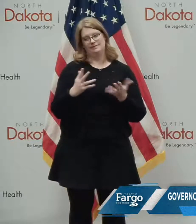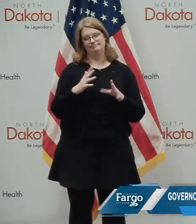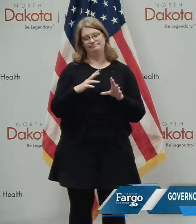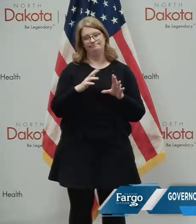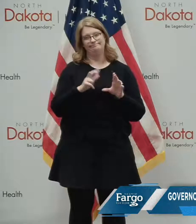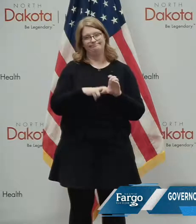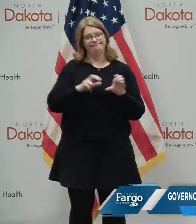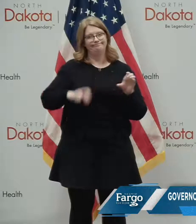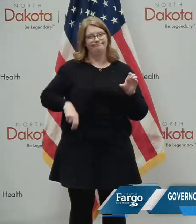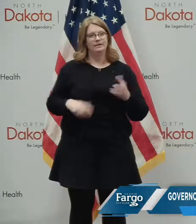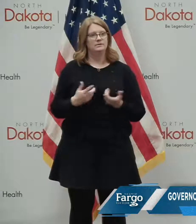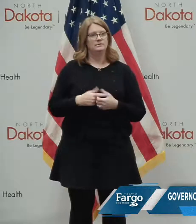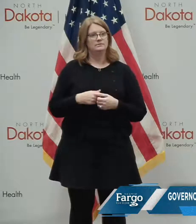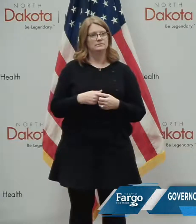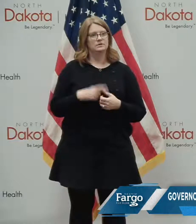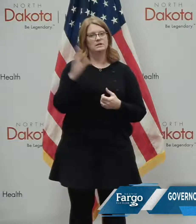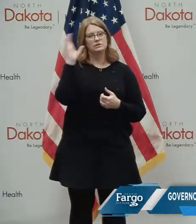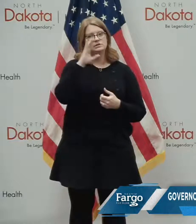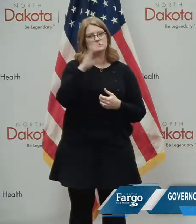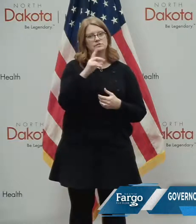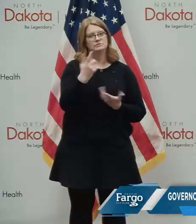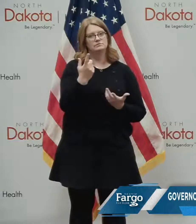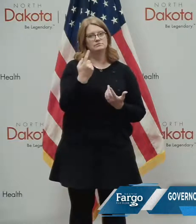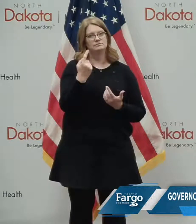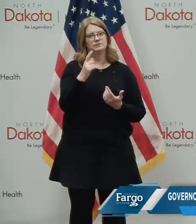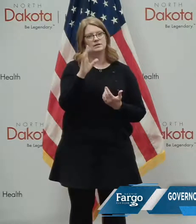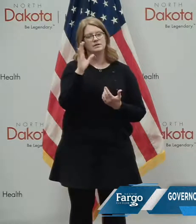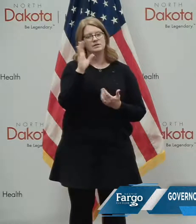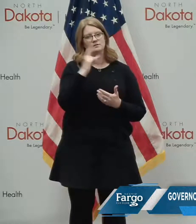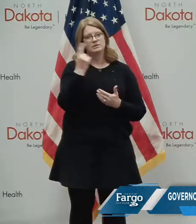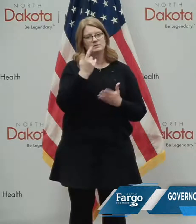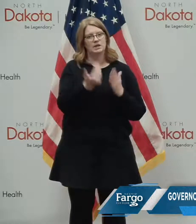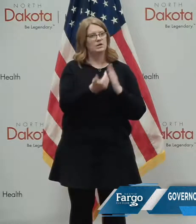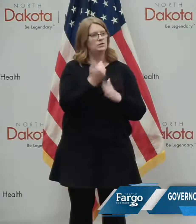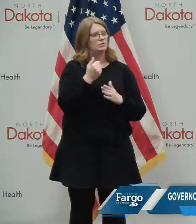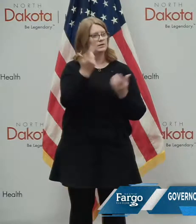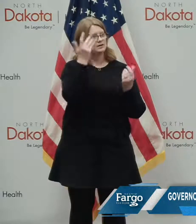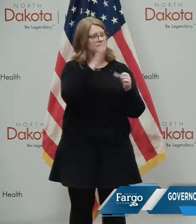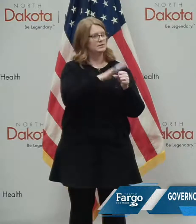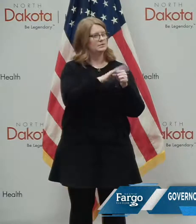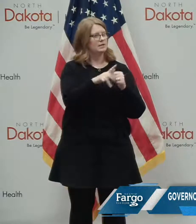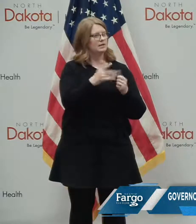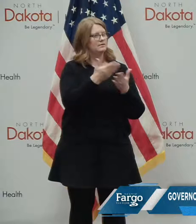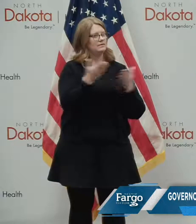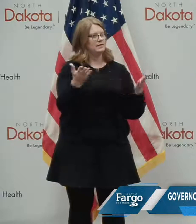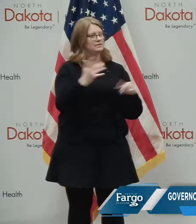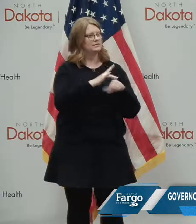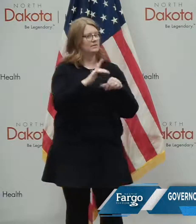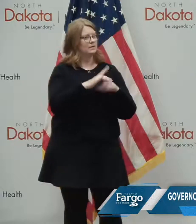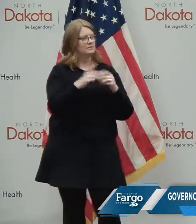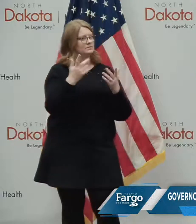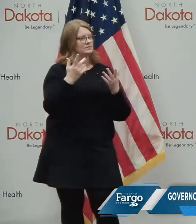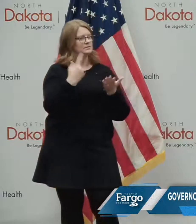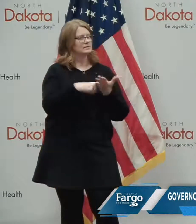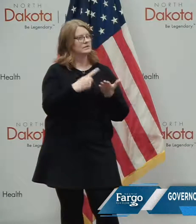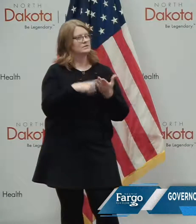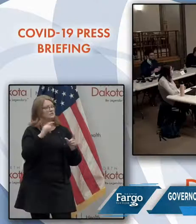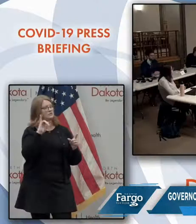got a search open to find somebody new, but I think there's plenty of things on the record about that discussion. Jacob?